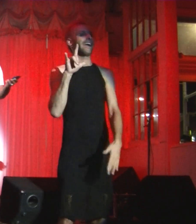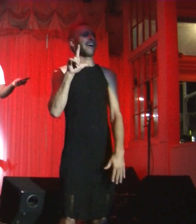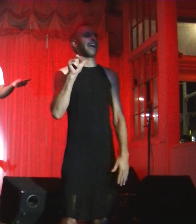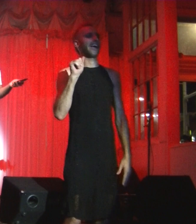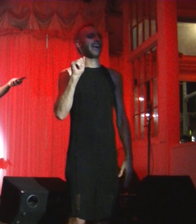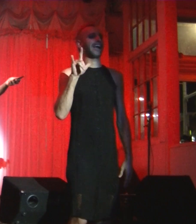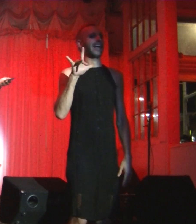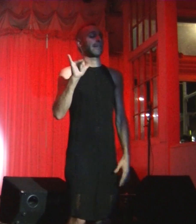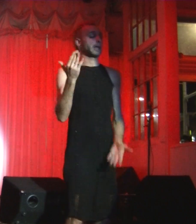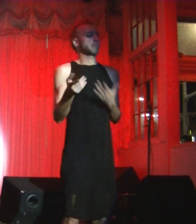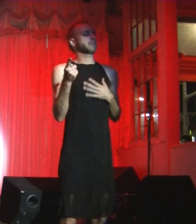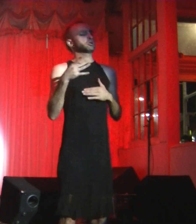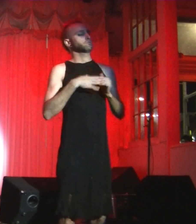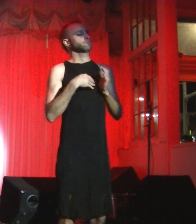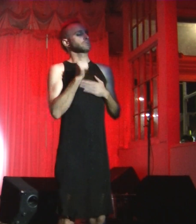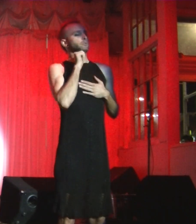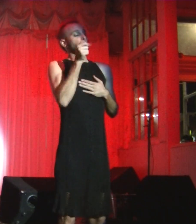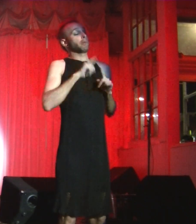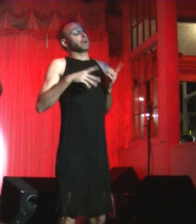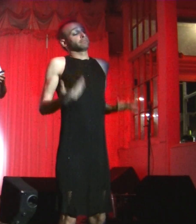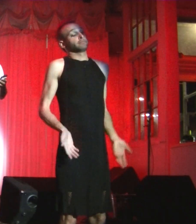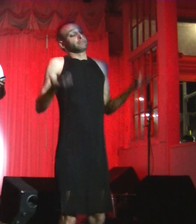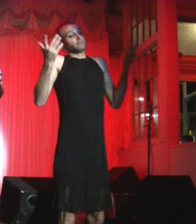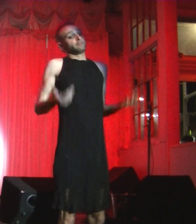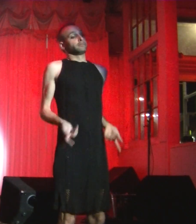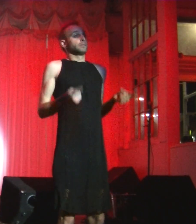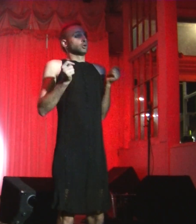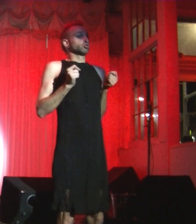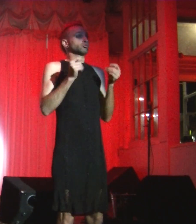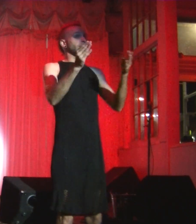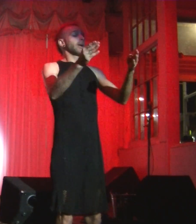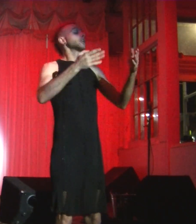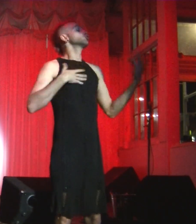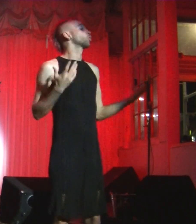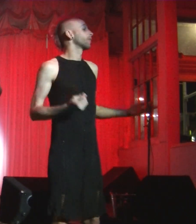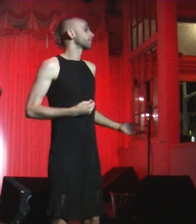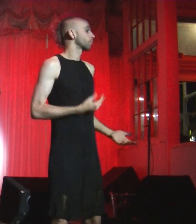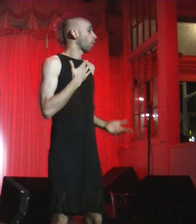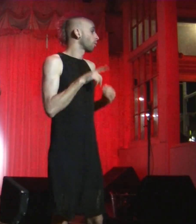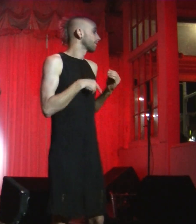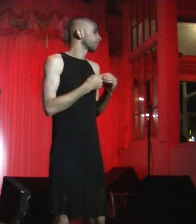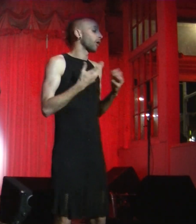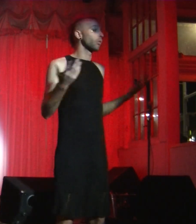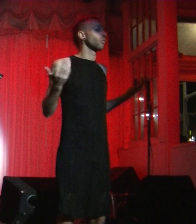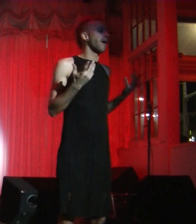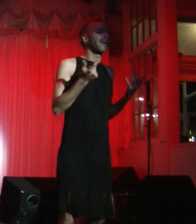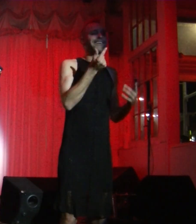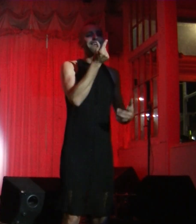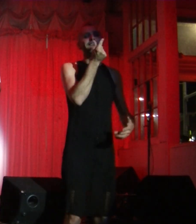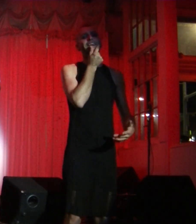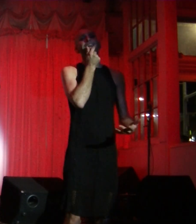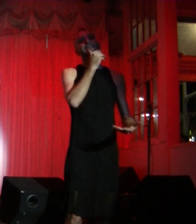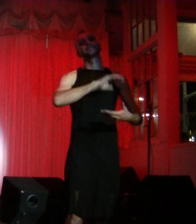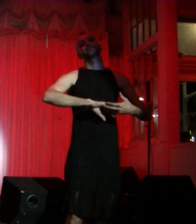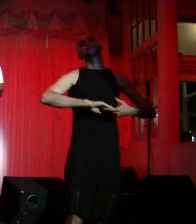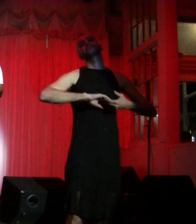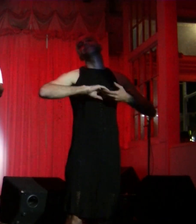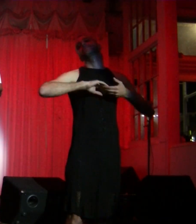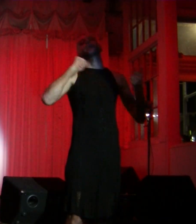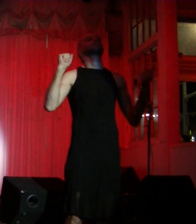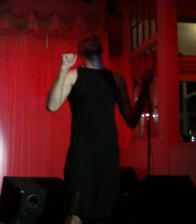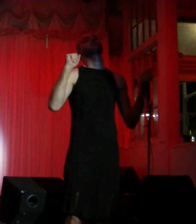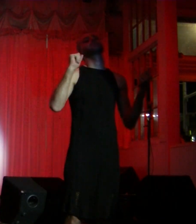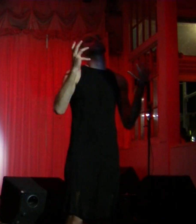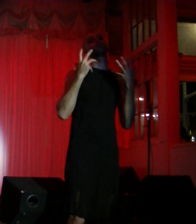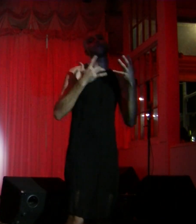but like, it is what it is. I had a poem about gay sex, and also just like feeling one-on-one